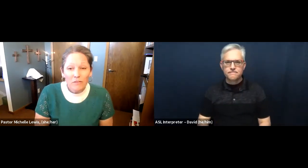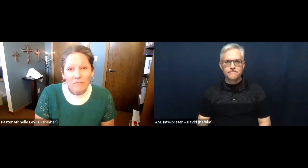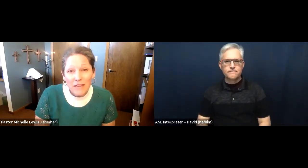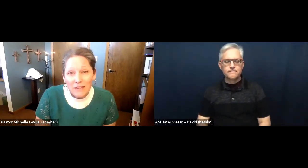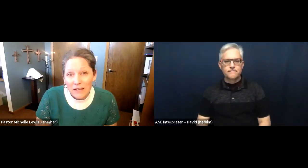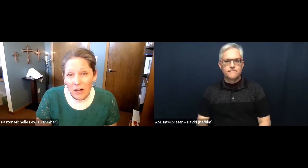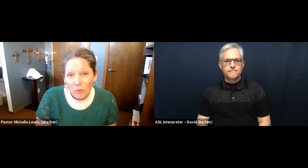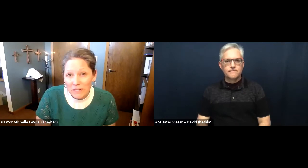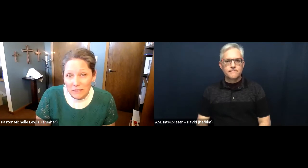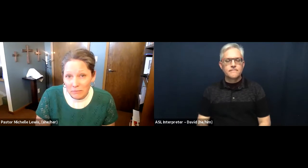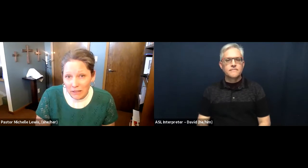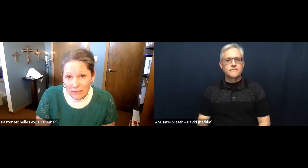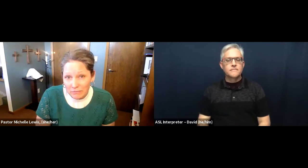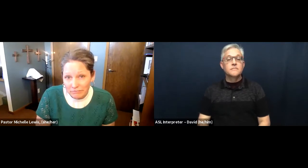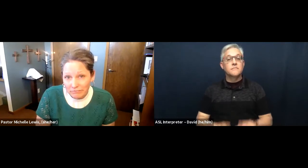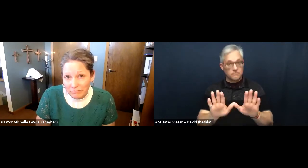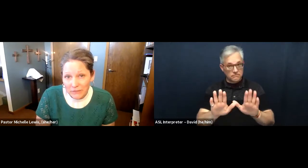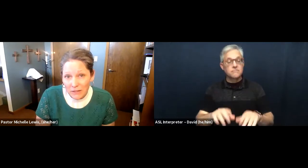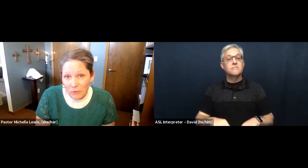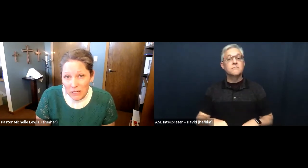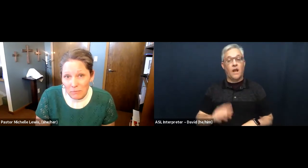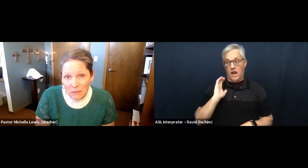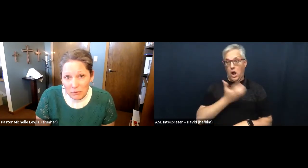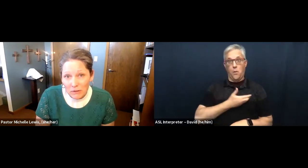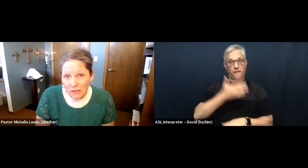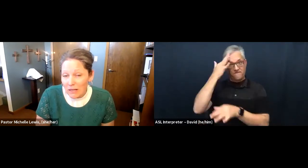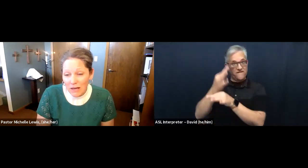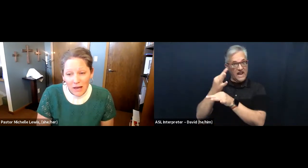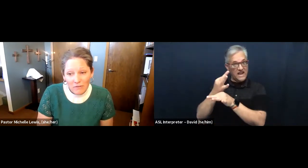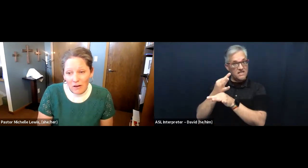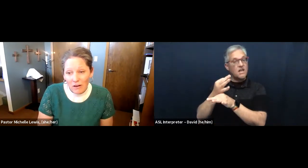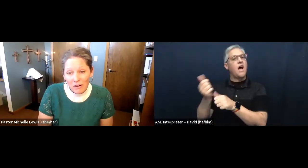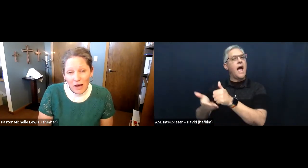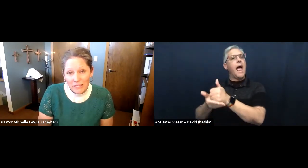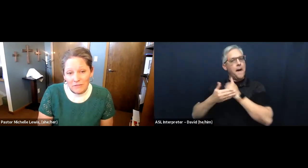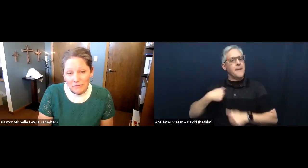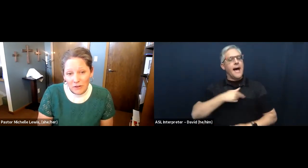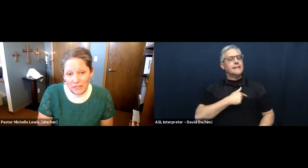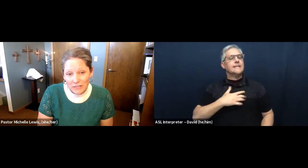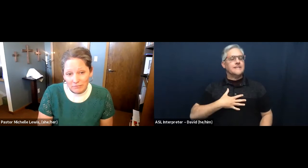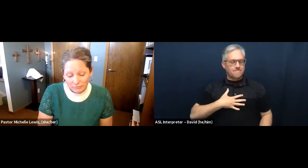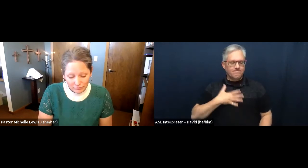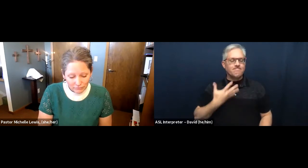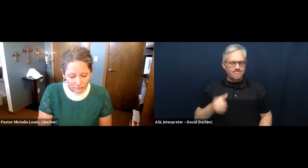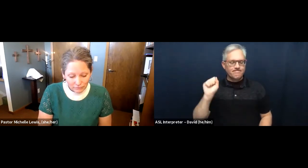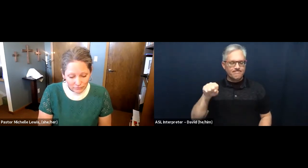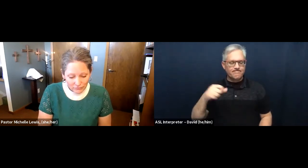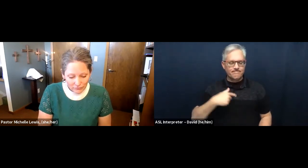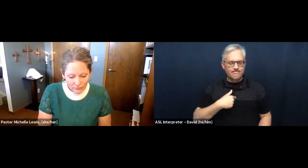So our faith can help us admit that we people have all kinds of flaws.